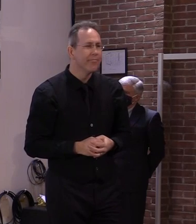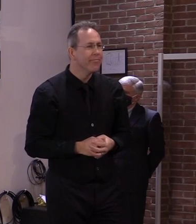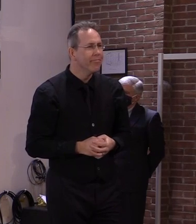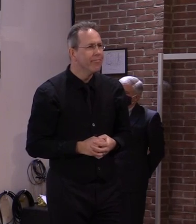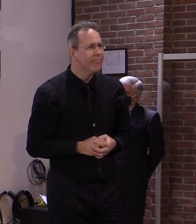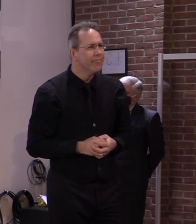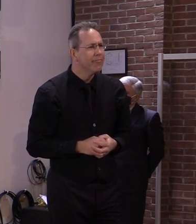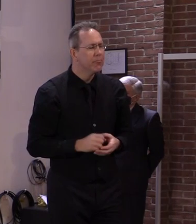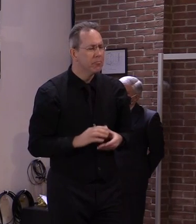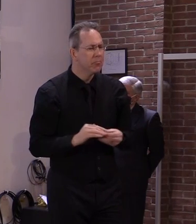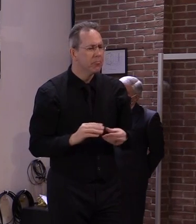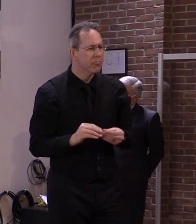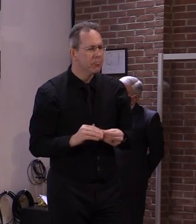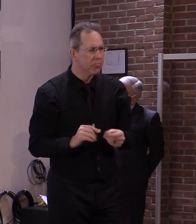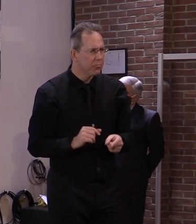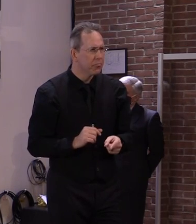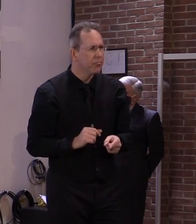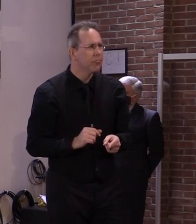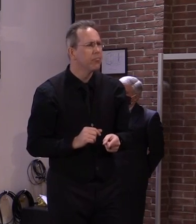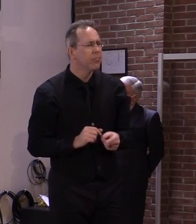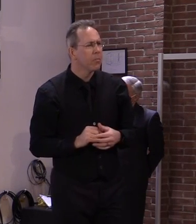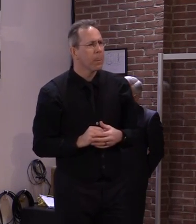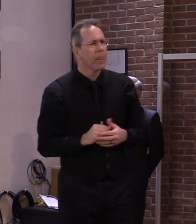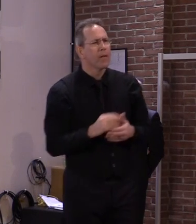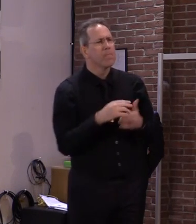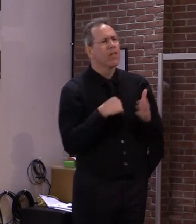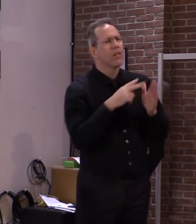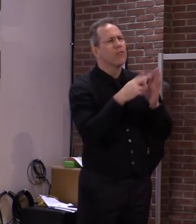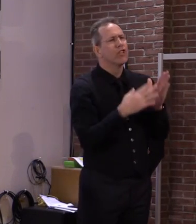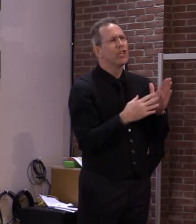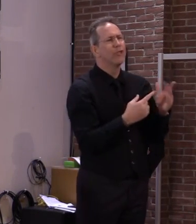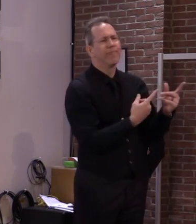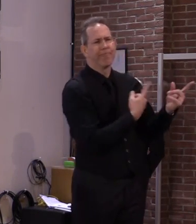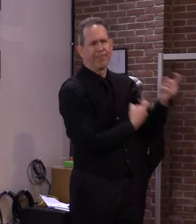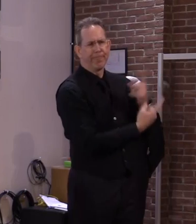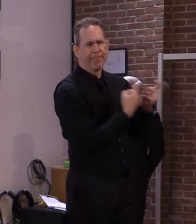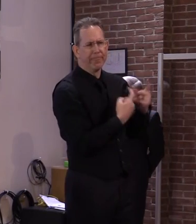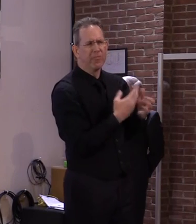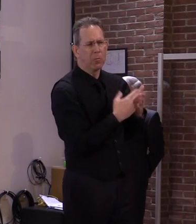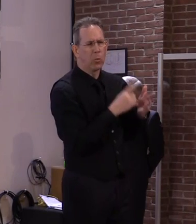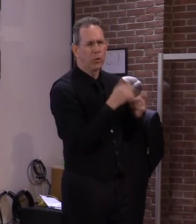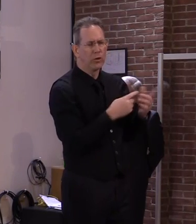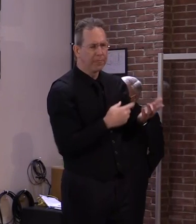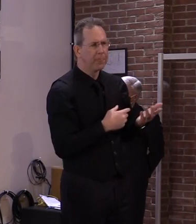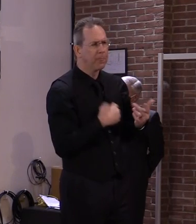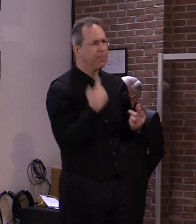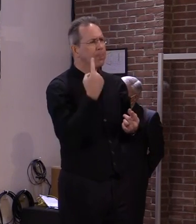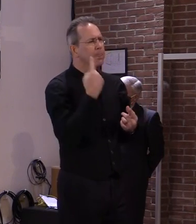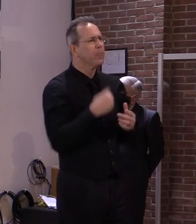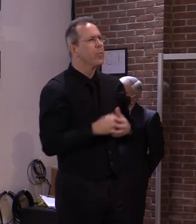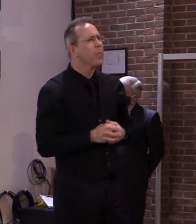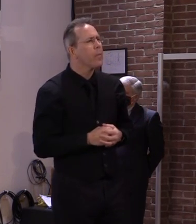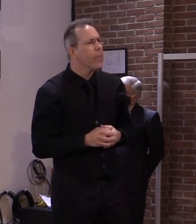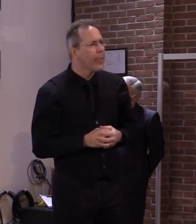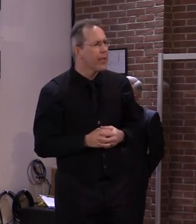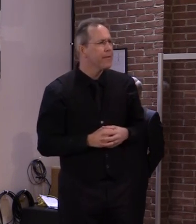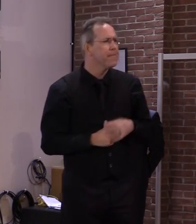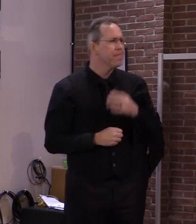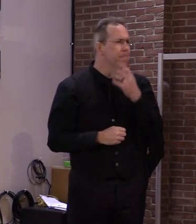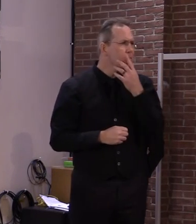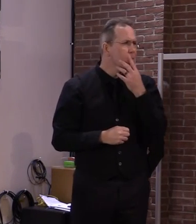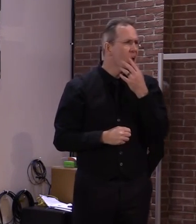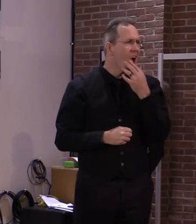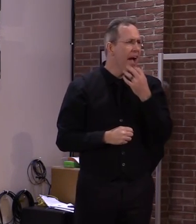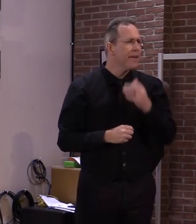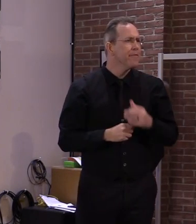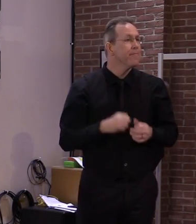inconsistency of Vermonters being able to cut the line for vaccine shots, or as Secretary Smith has called it a few times,